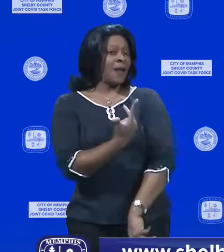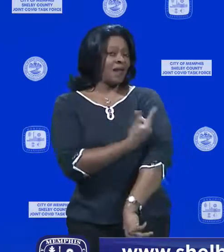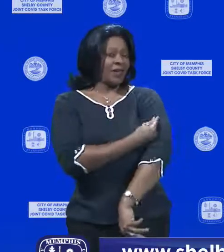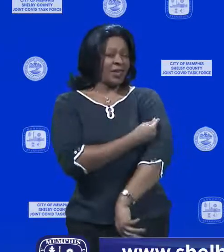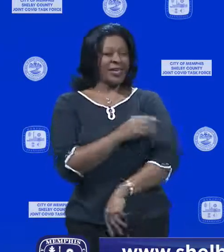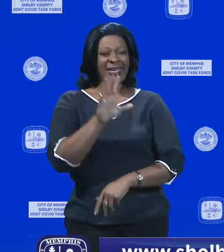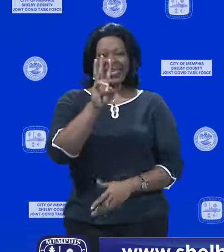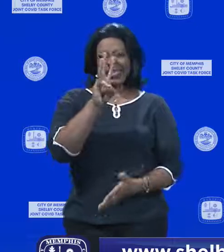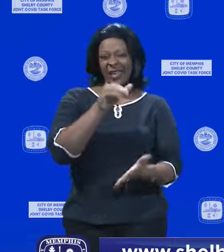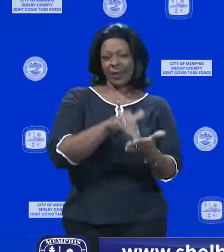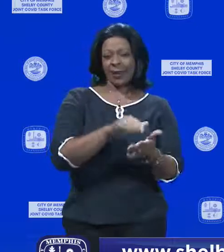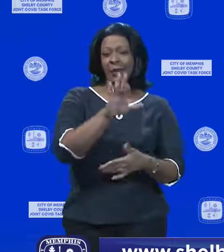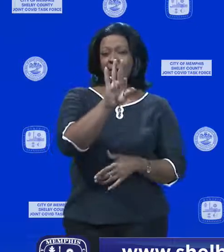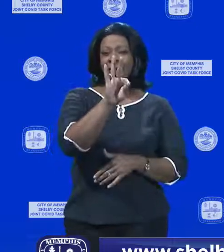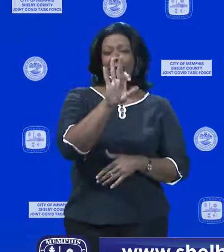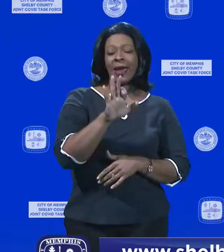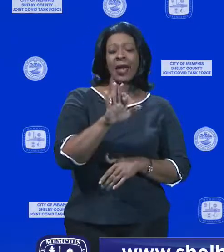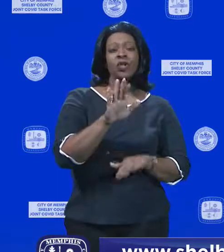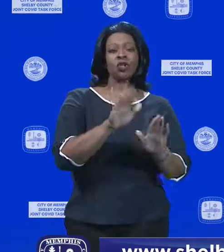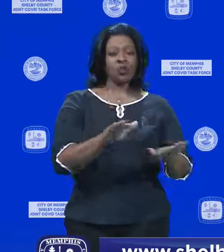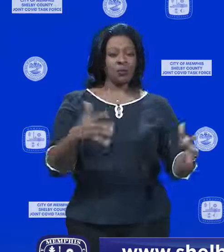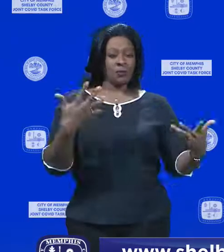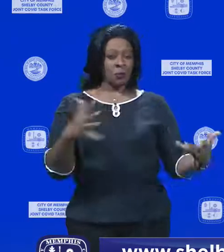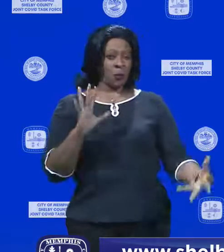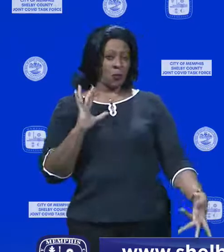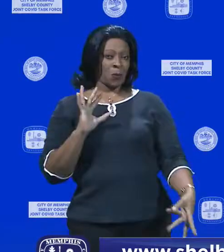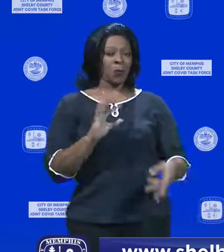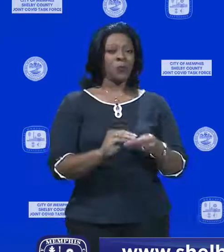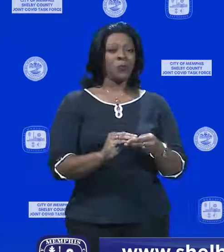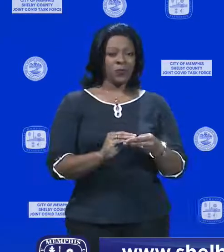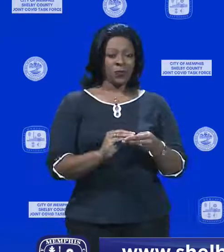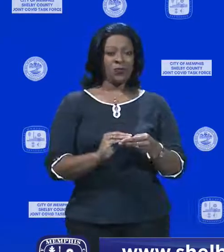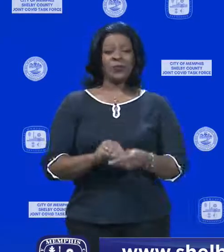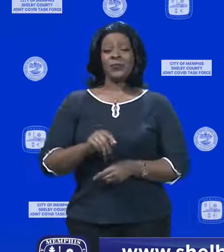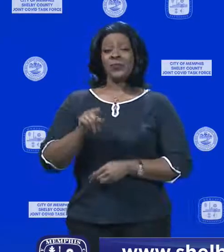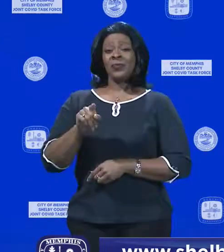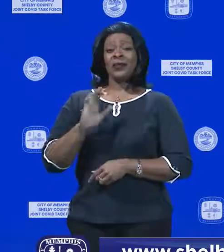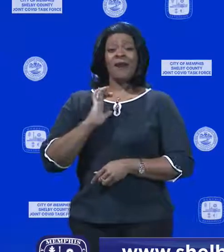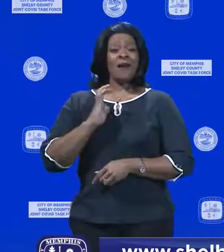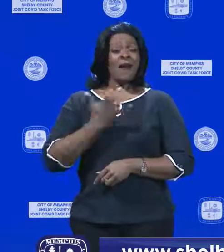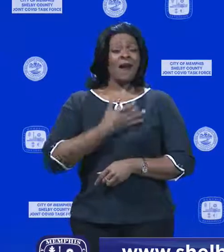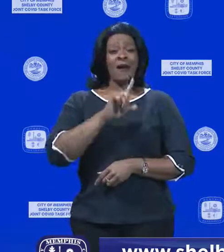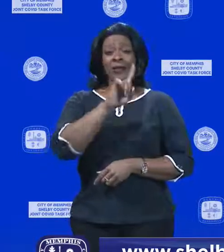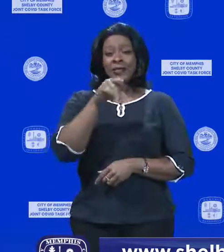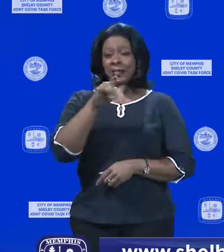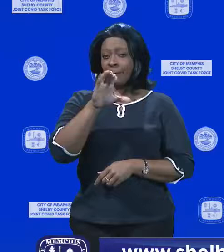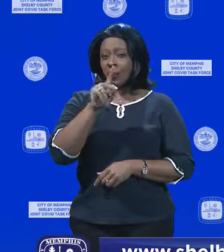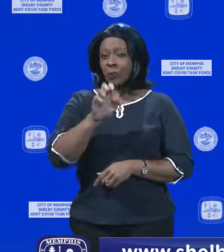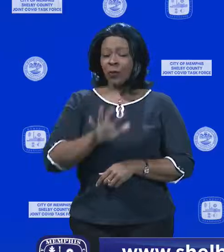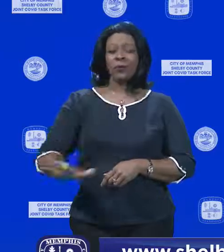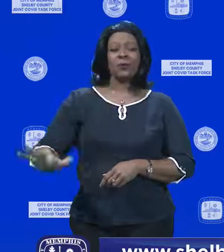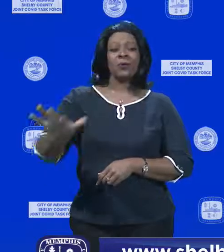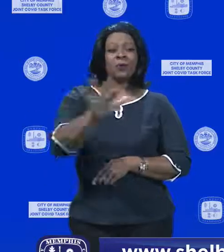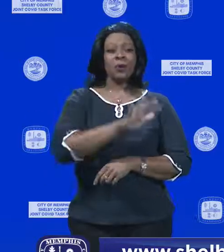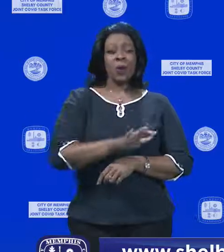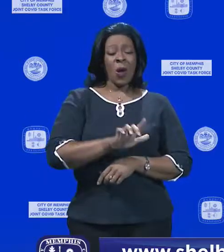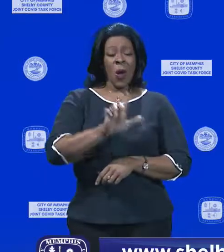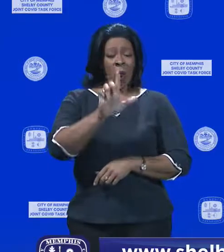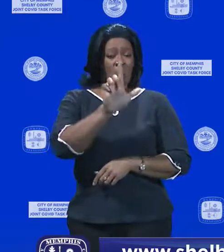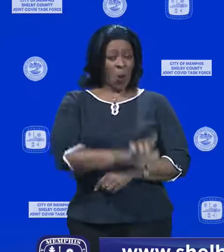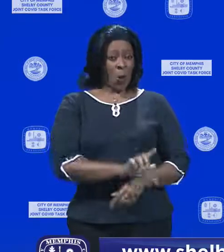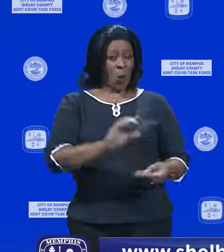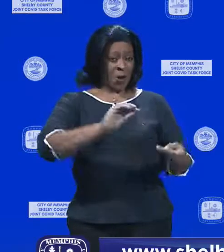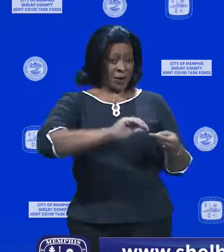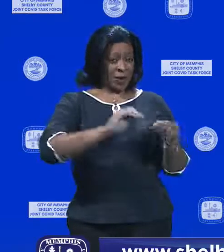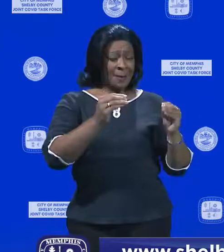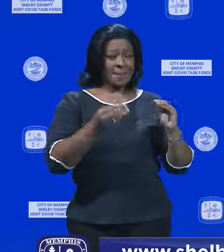about 6,900 children. And when we look across our zip codes, at the lowest end